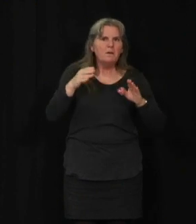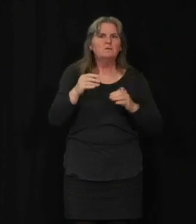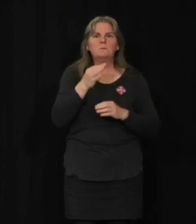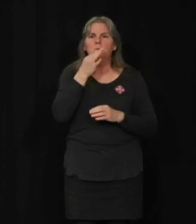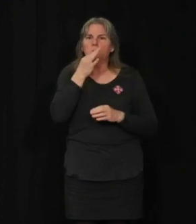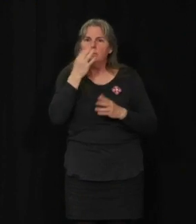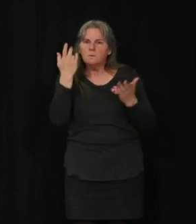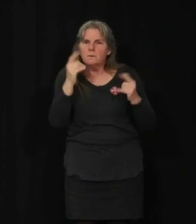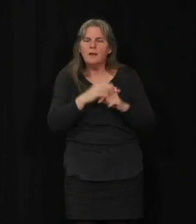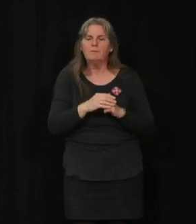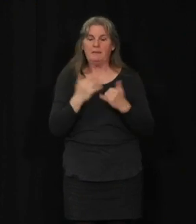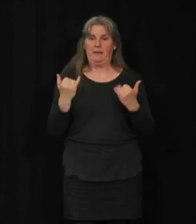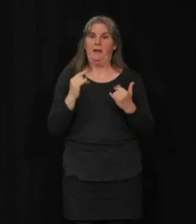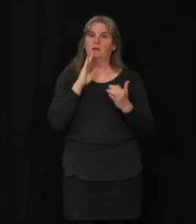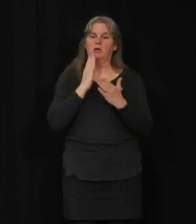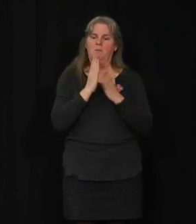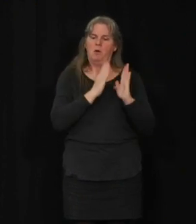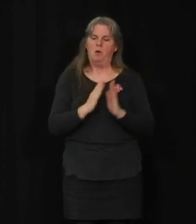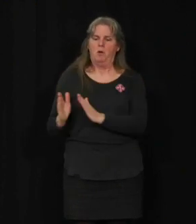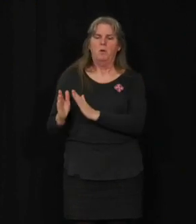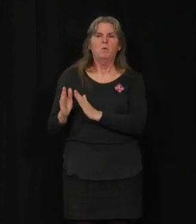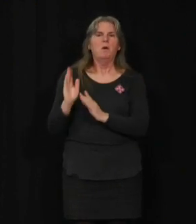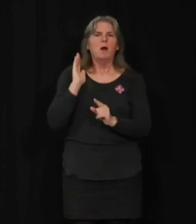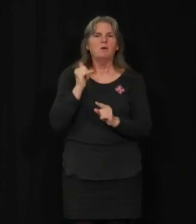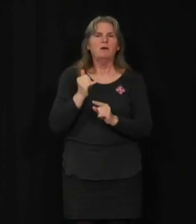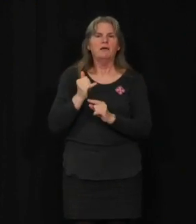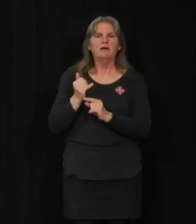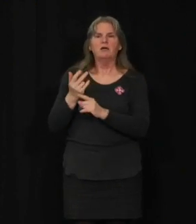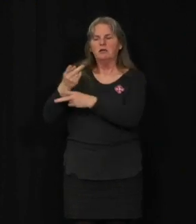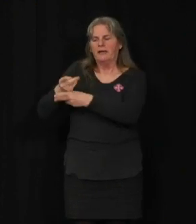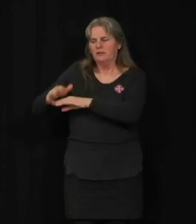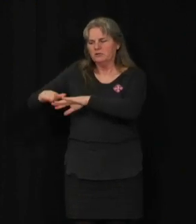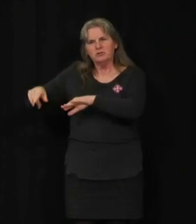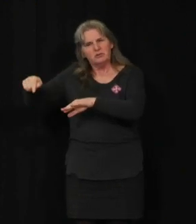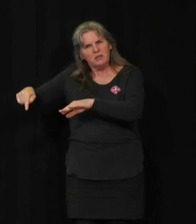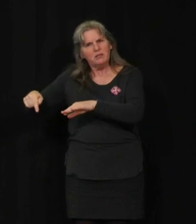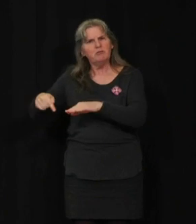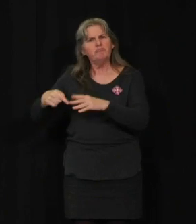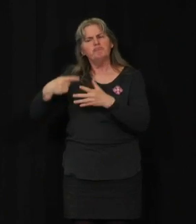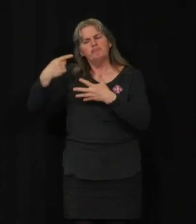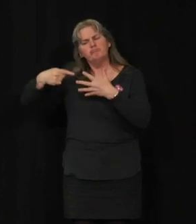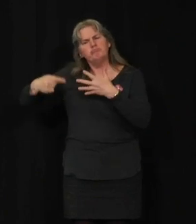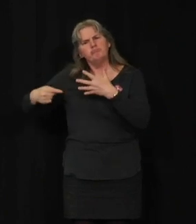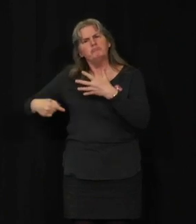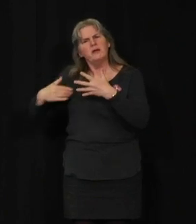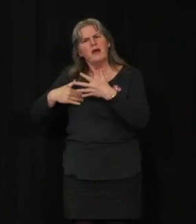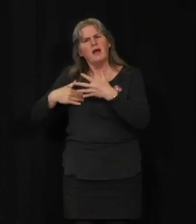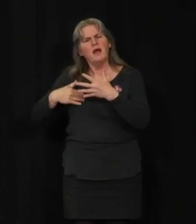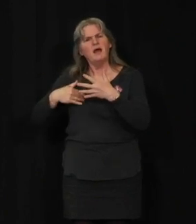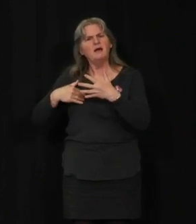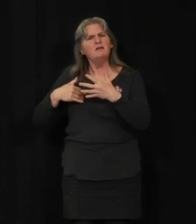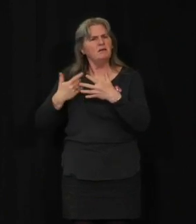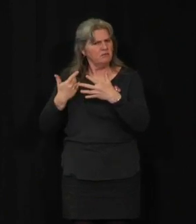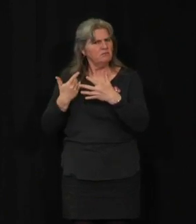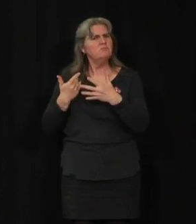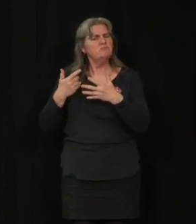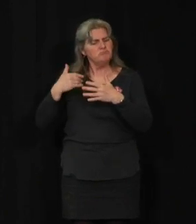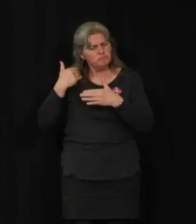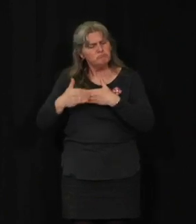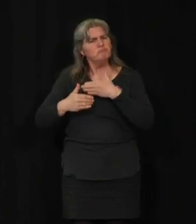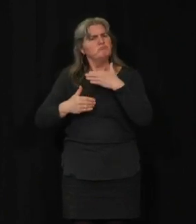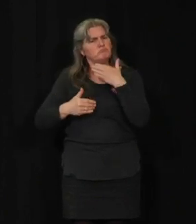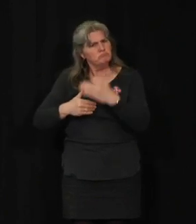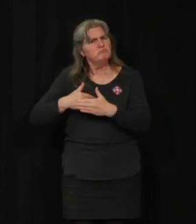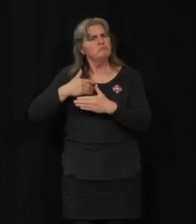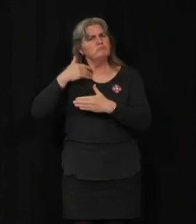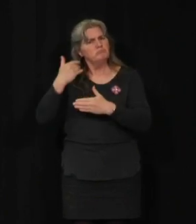about plans for childcare. We haven't been shy in as we get things